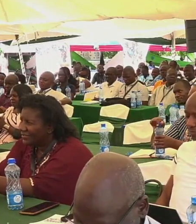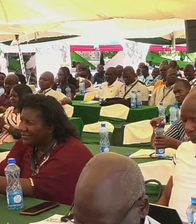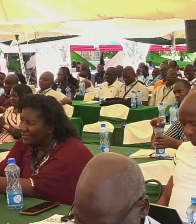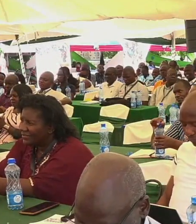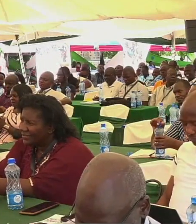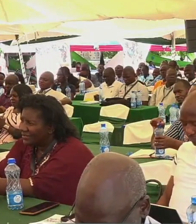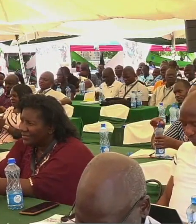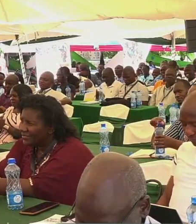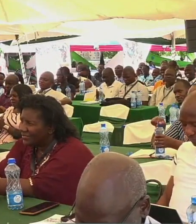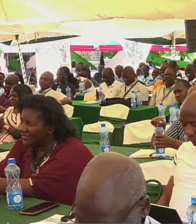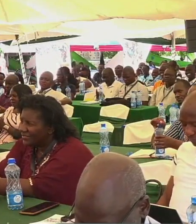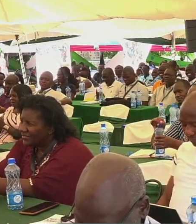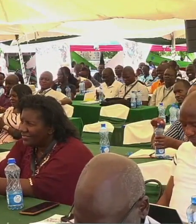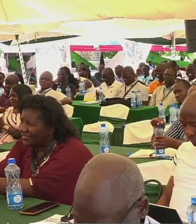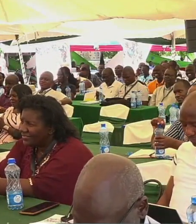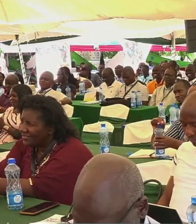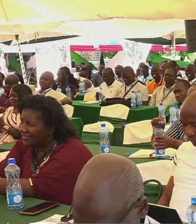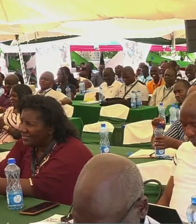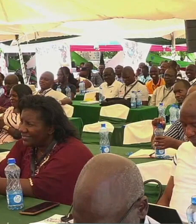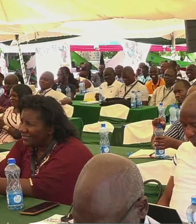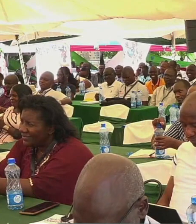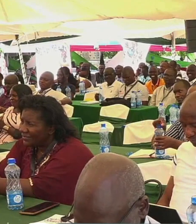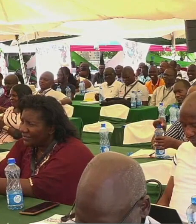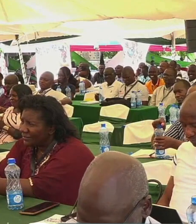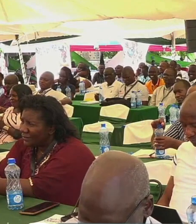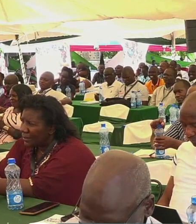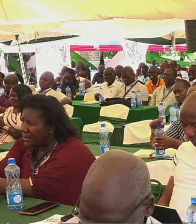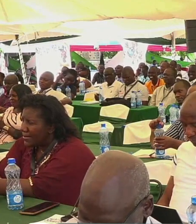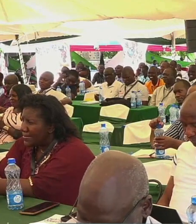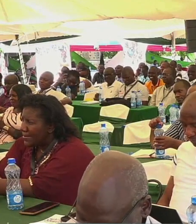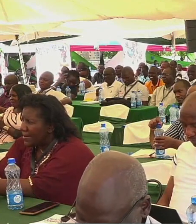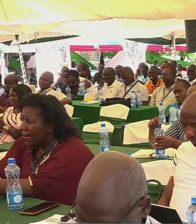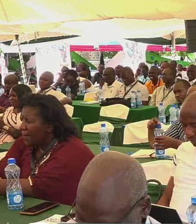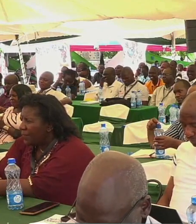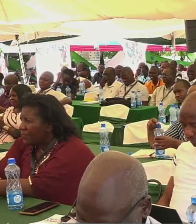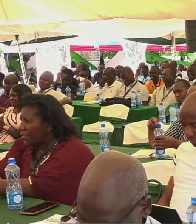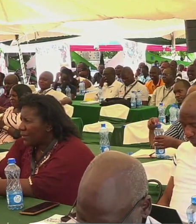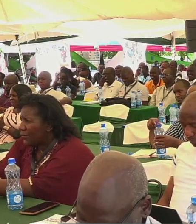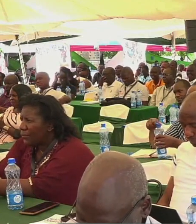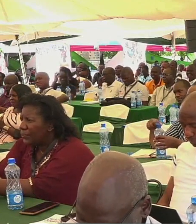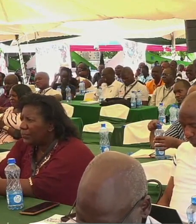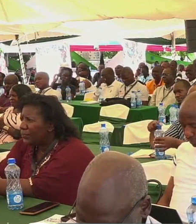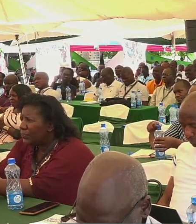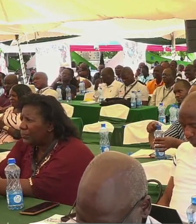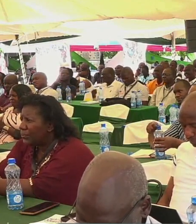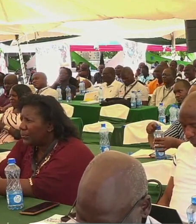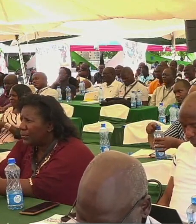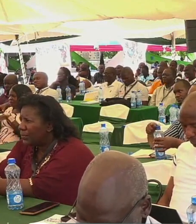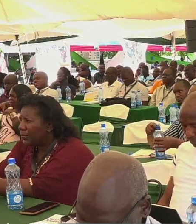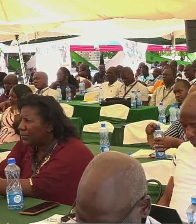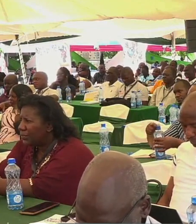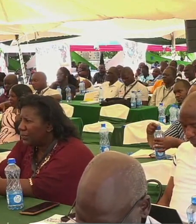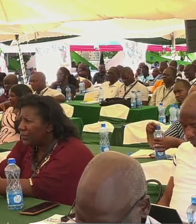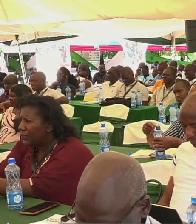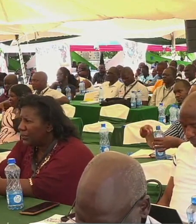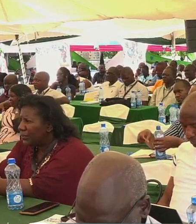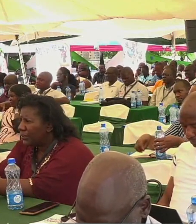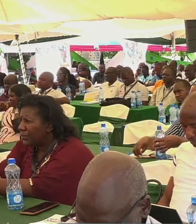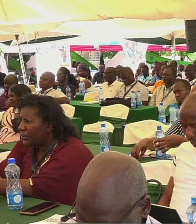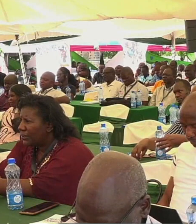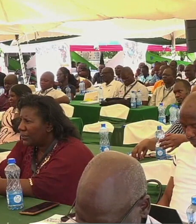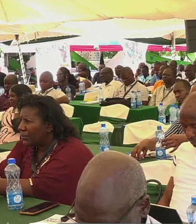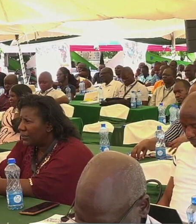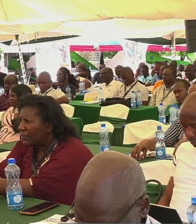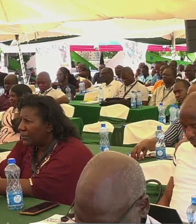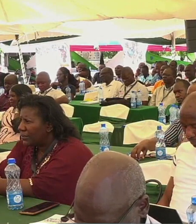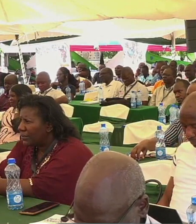I'm here because I want to remain your friend. So in the next conference, we will make sure that we begin with the counties.